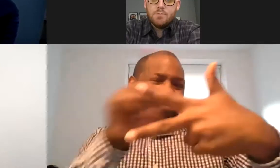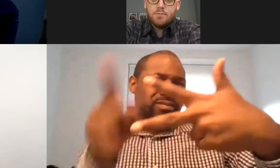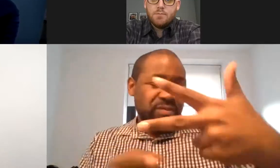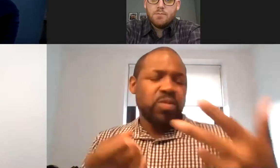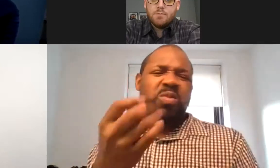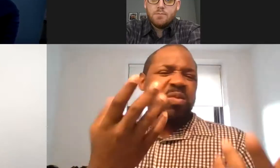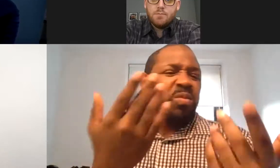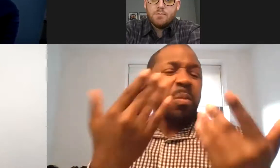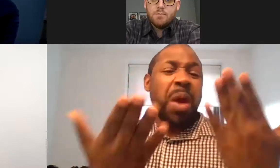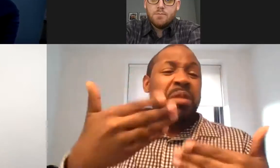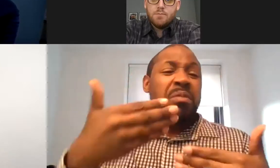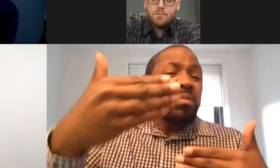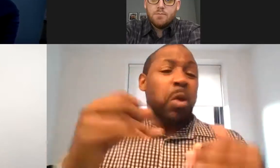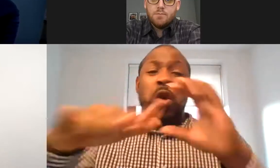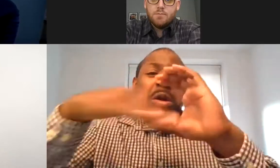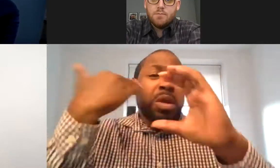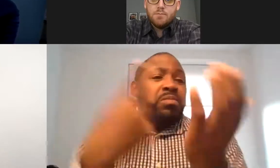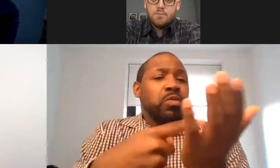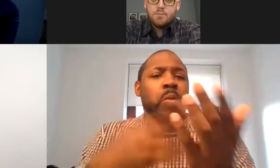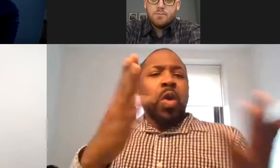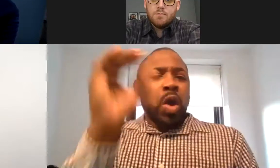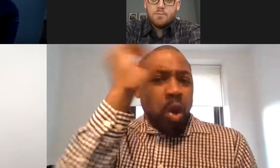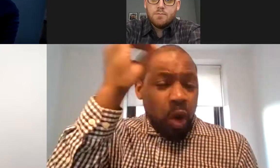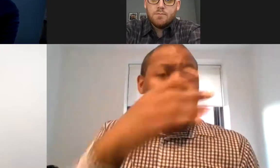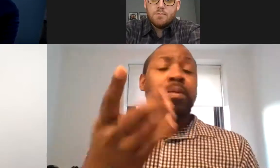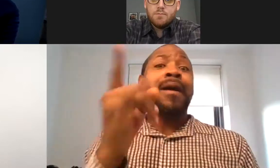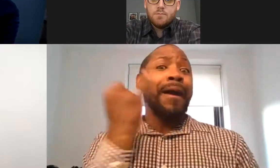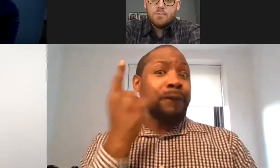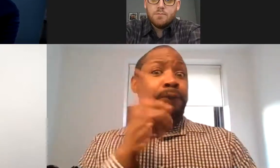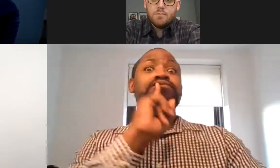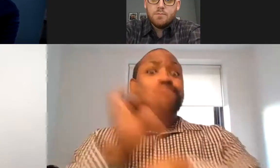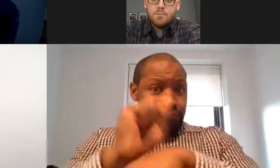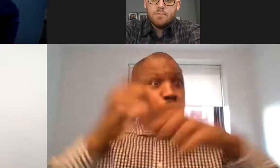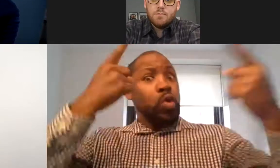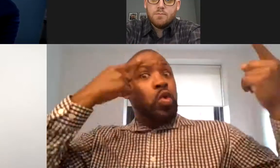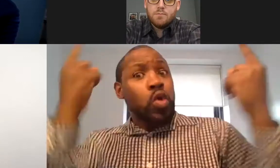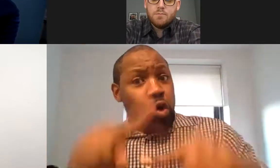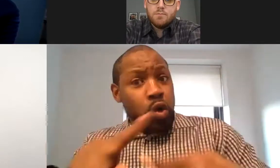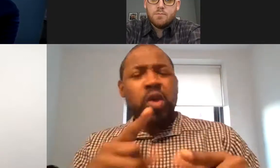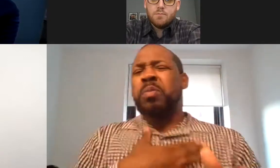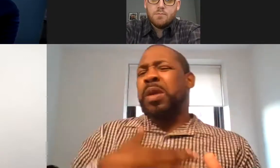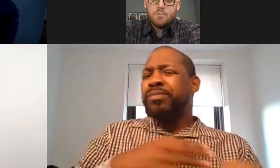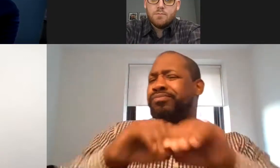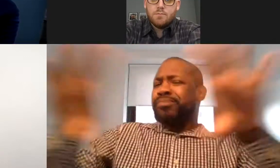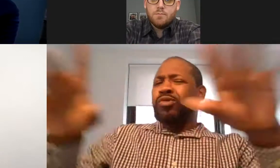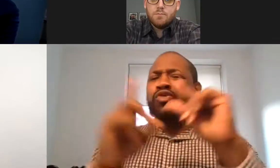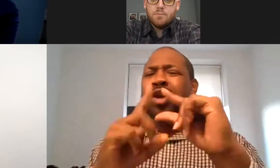deaf day for all the people in the deaf community to get their shots. And then there's going to be more questions and stuff. I would like to share that with